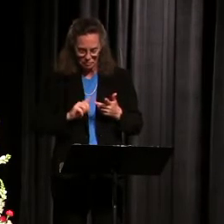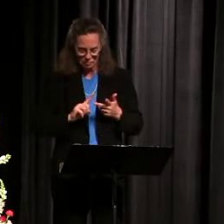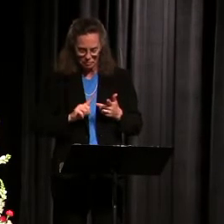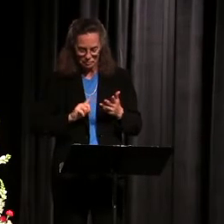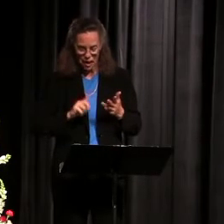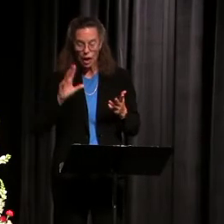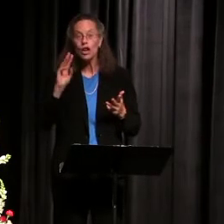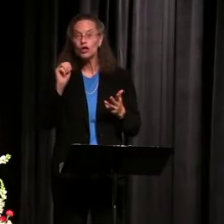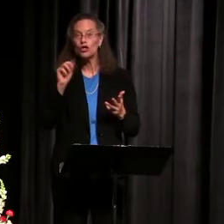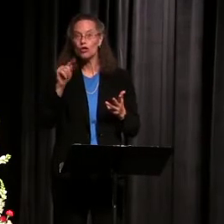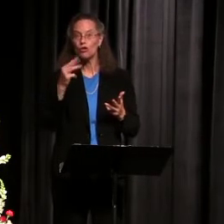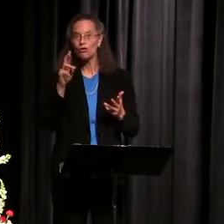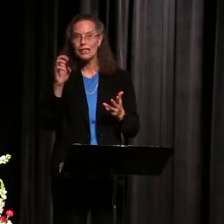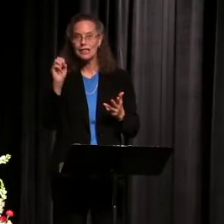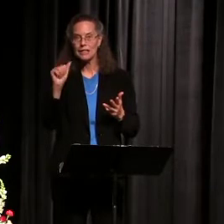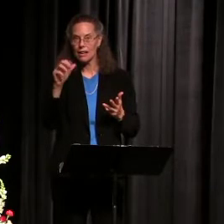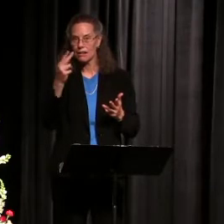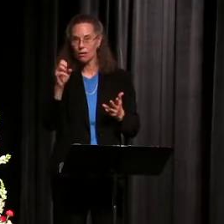Mrs. Teresa Howe,